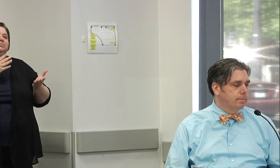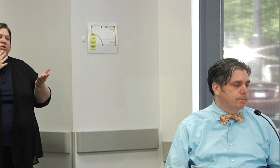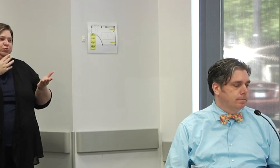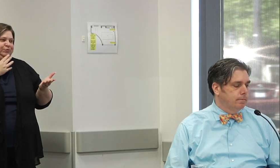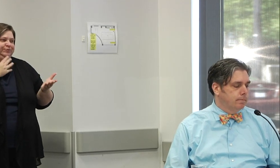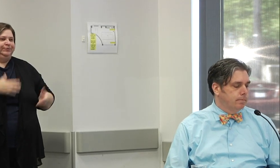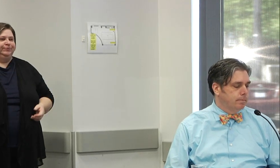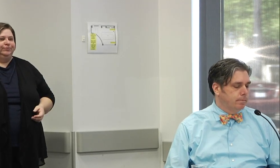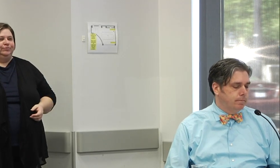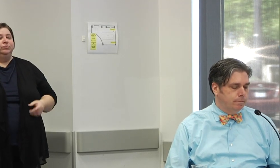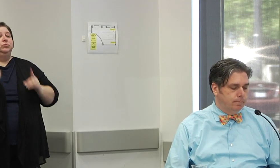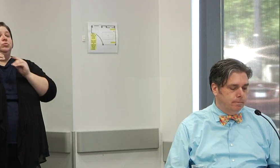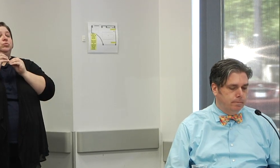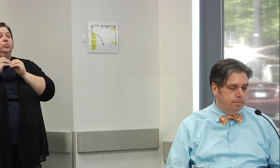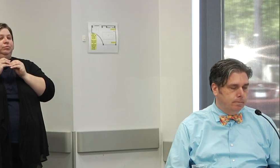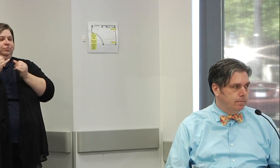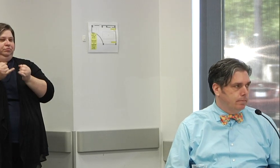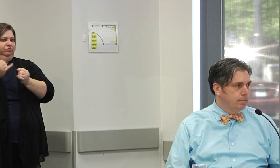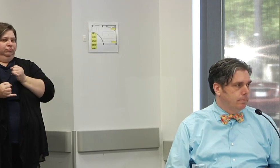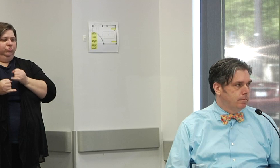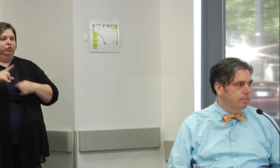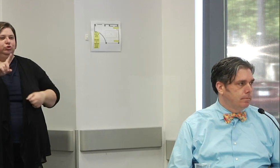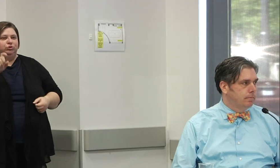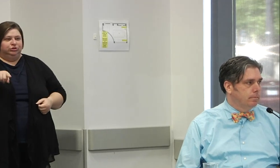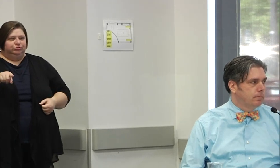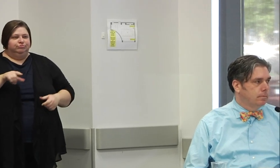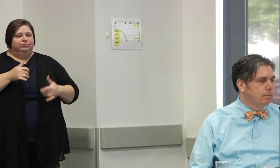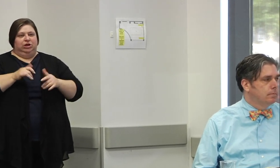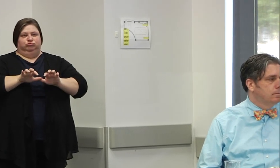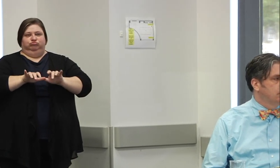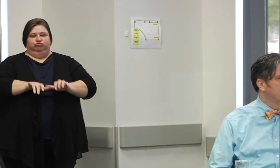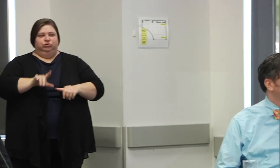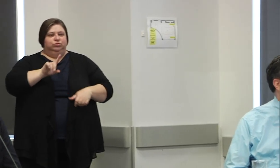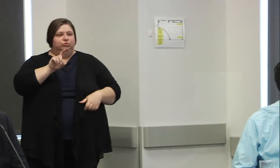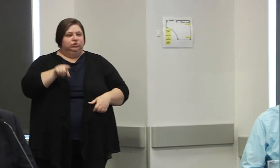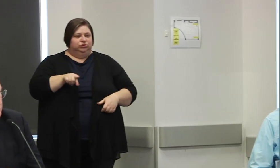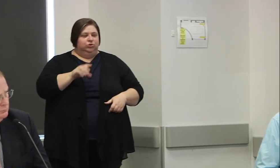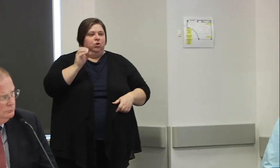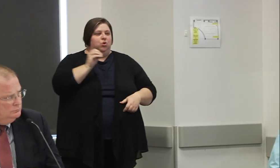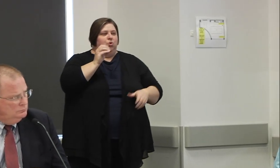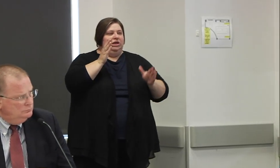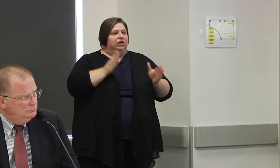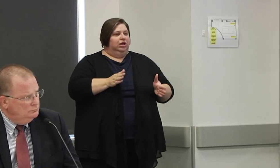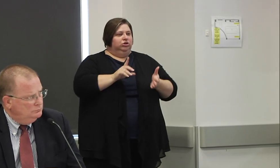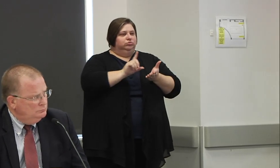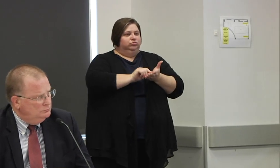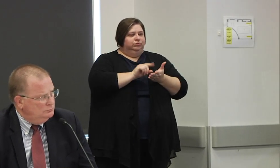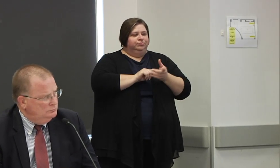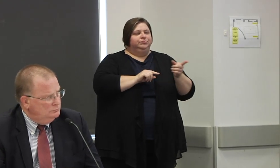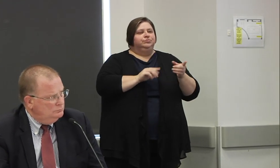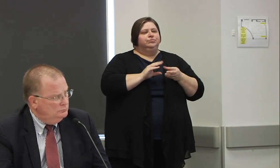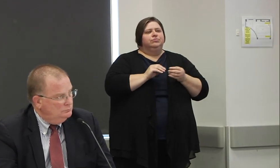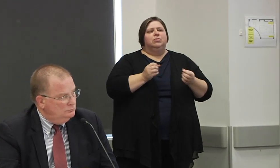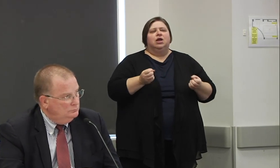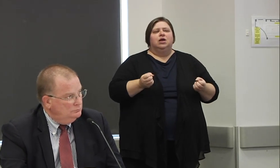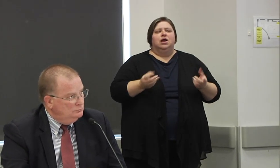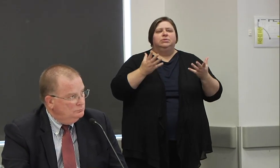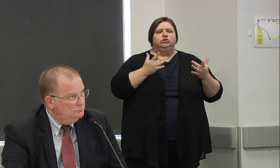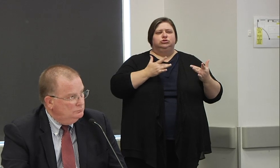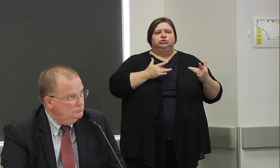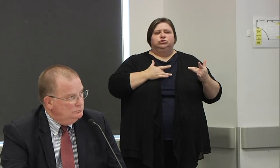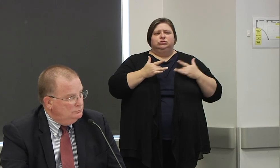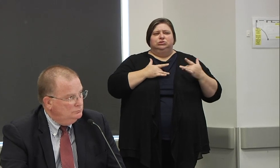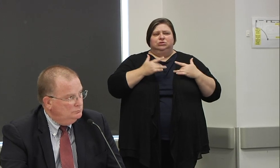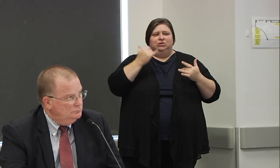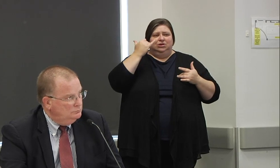for one last written question. Brad Schmidt from the Oregonian asks, what level of concern, if any, do you have that counties or regions that